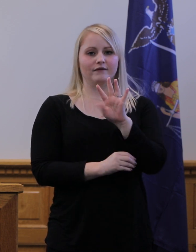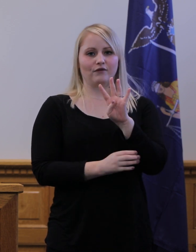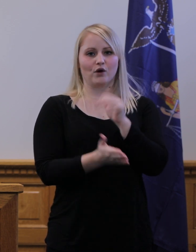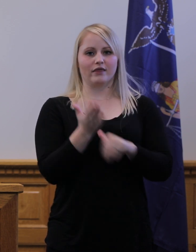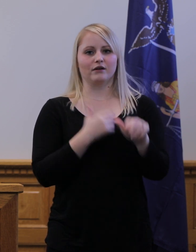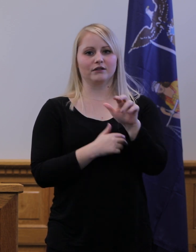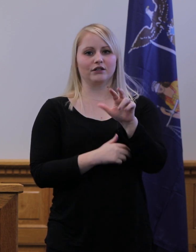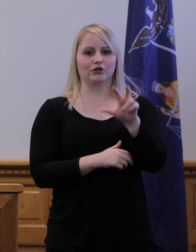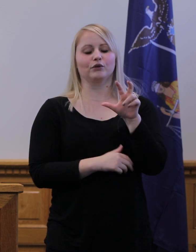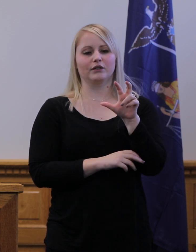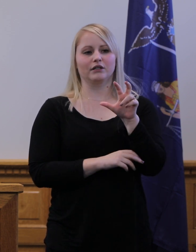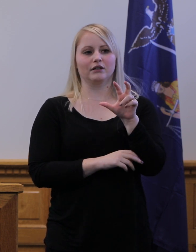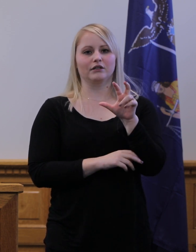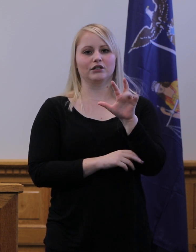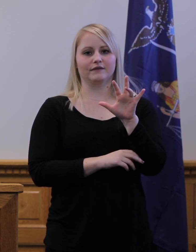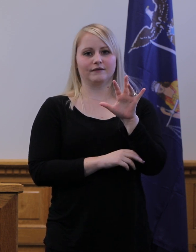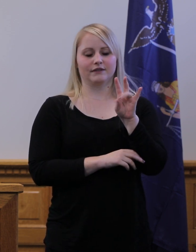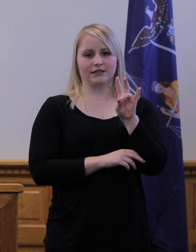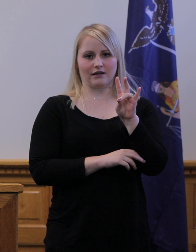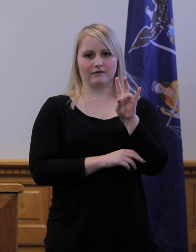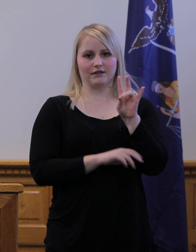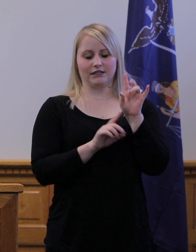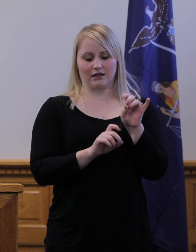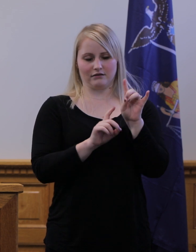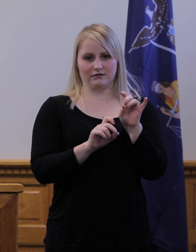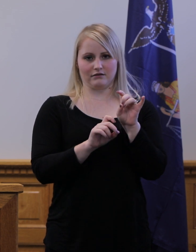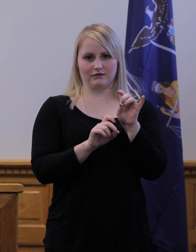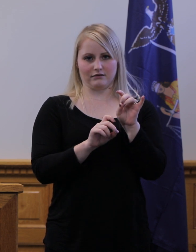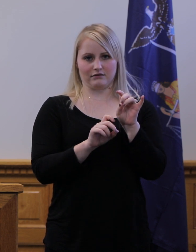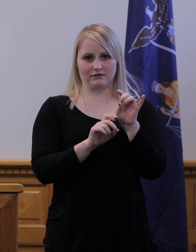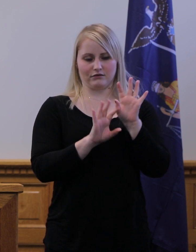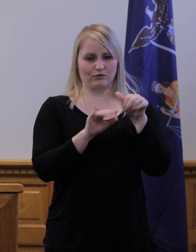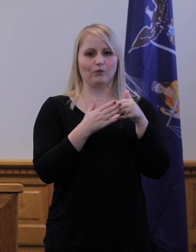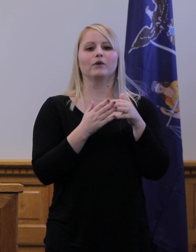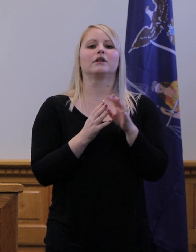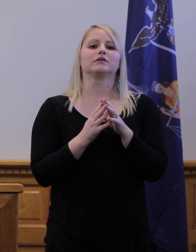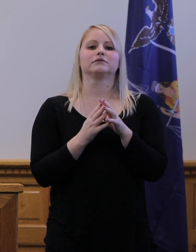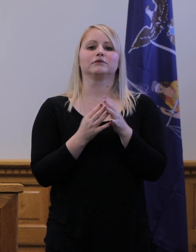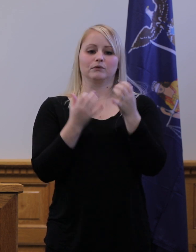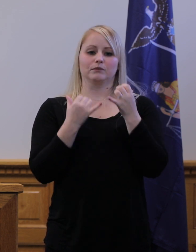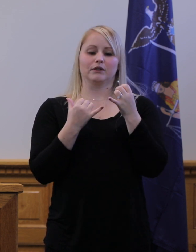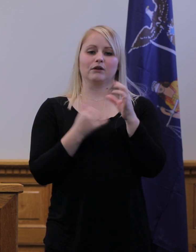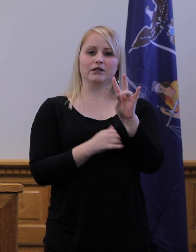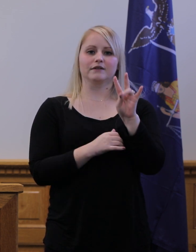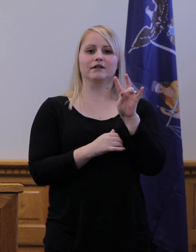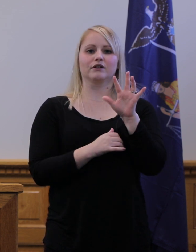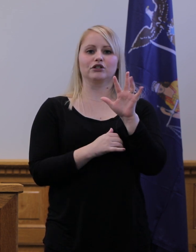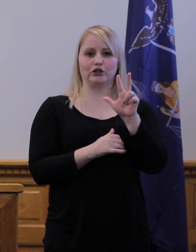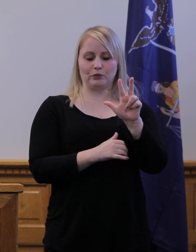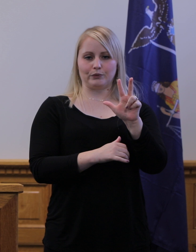54,457 tests done. We have 703